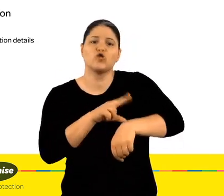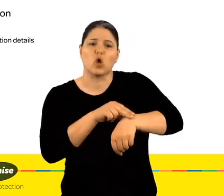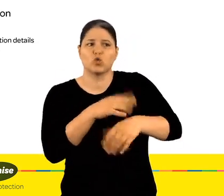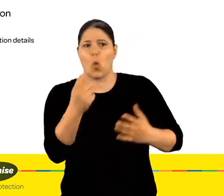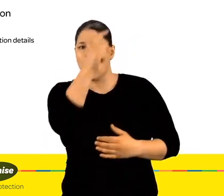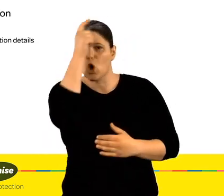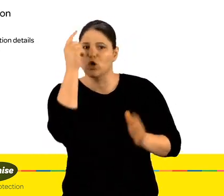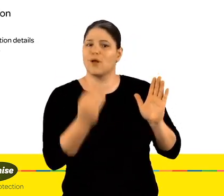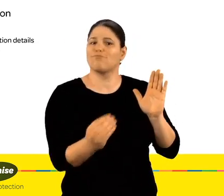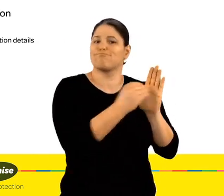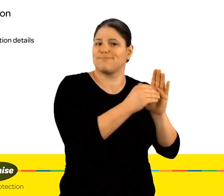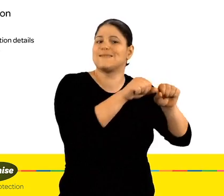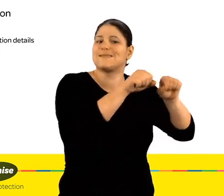NIR.